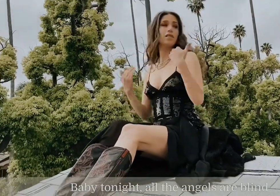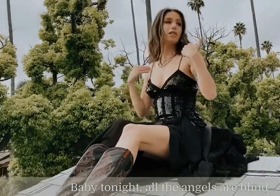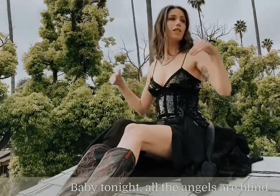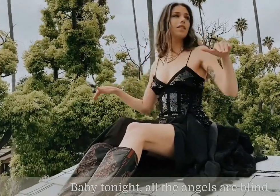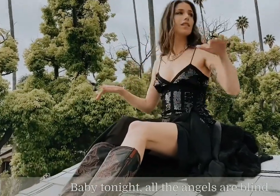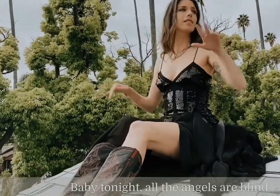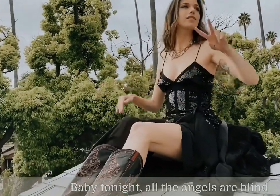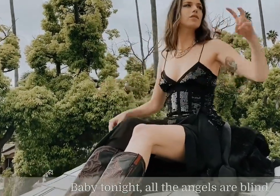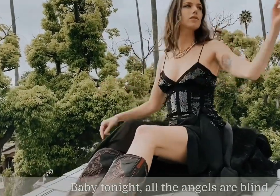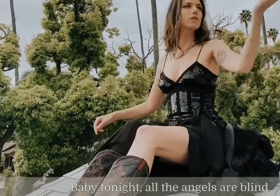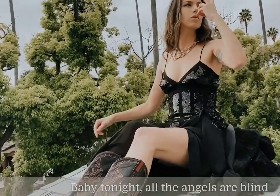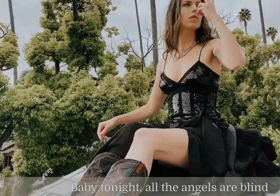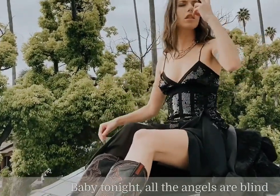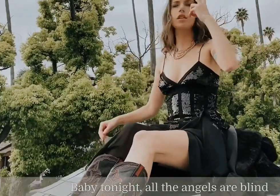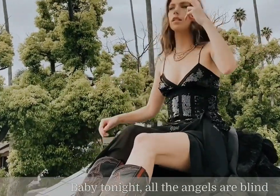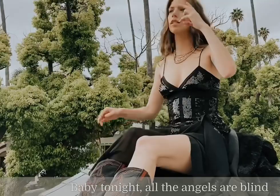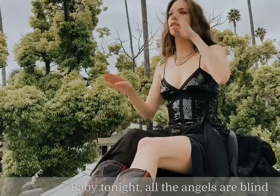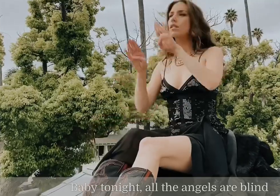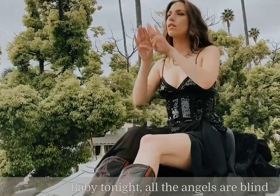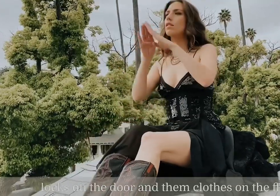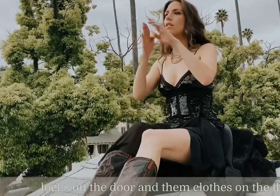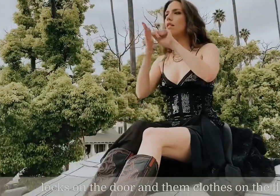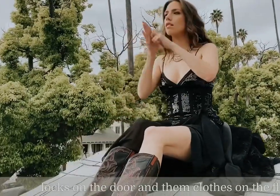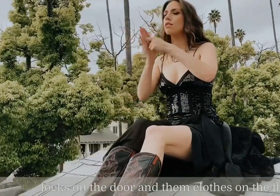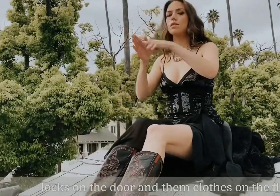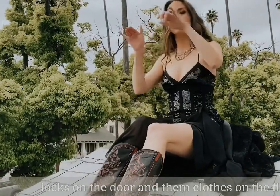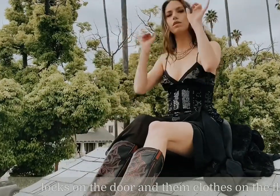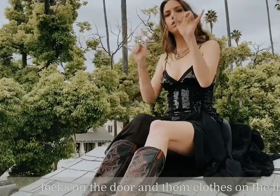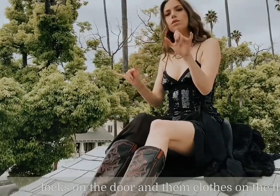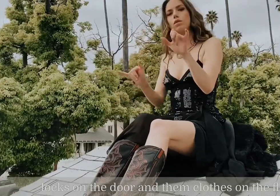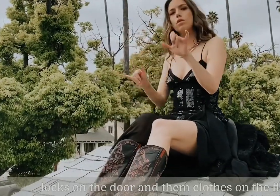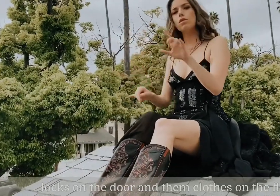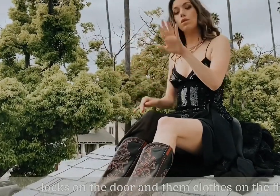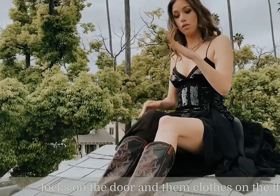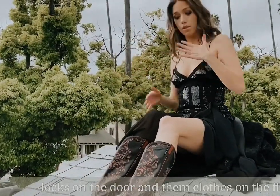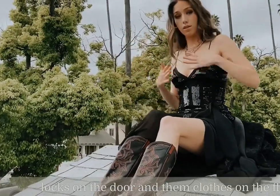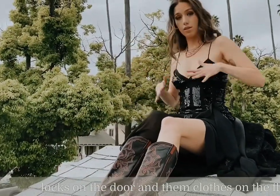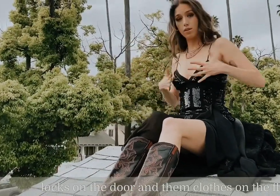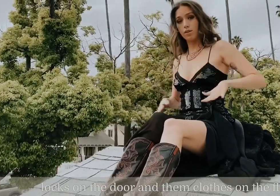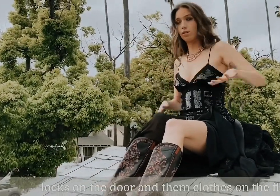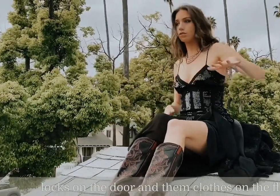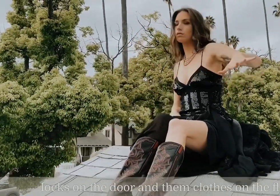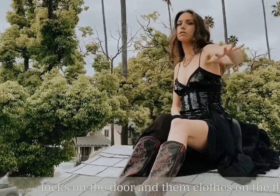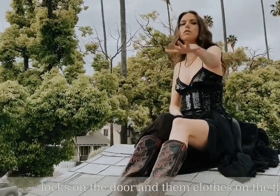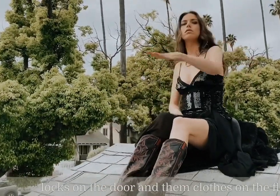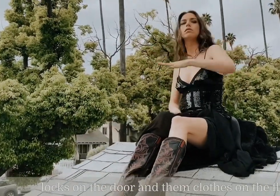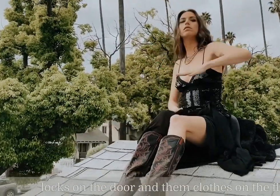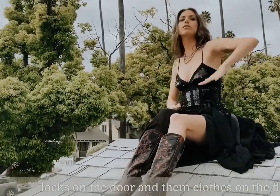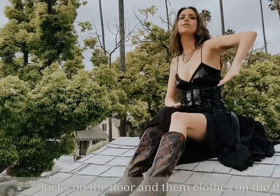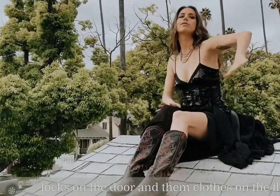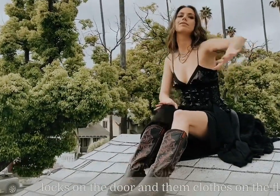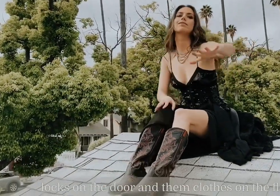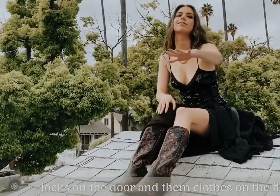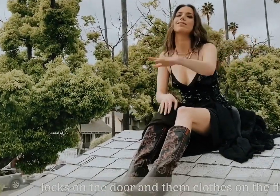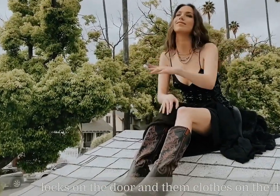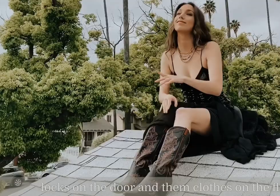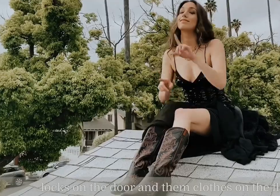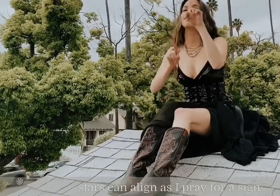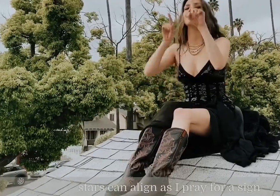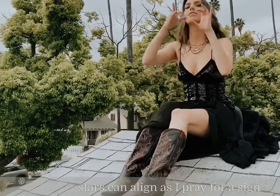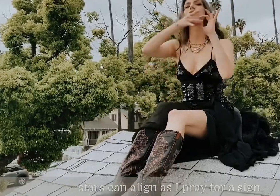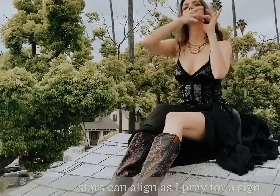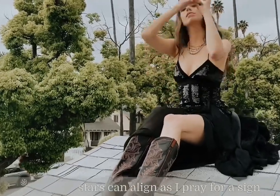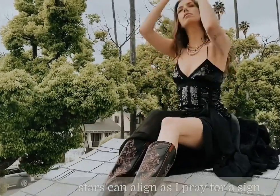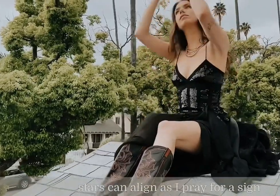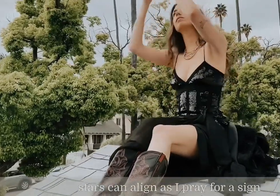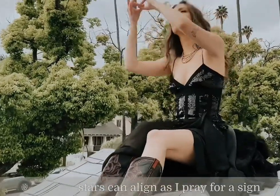all the angels are blind Locks on the door, and no clothes on the floor Stars